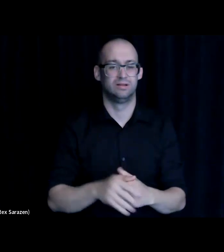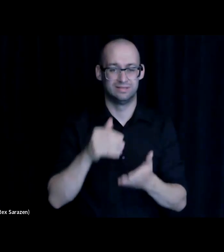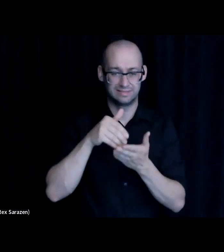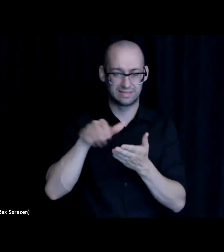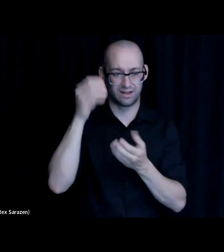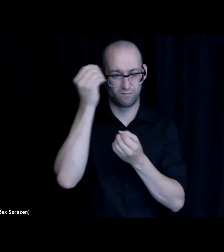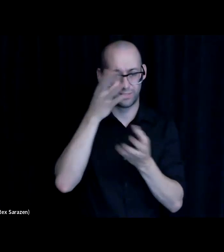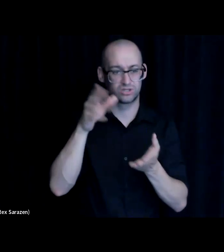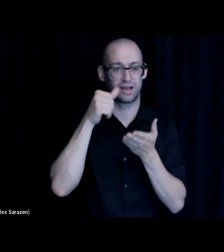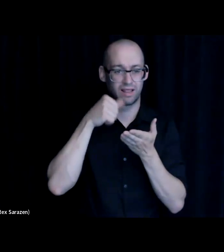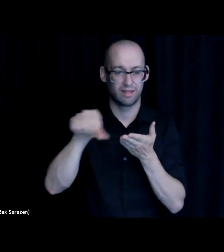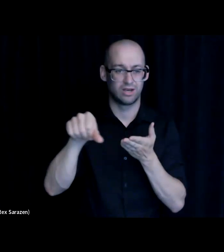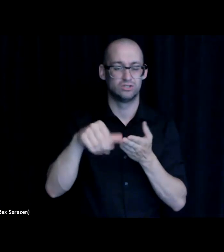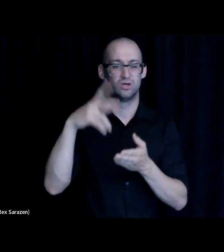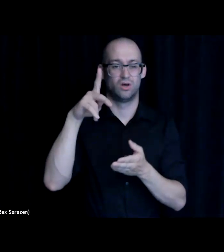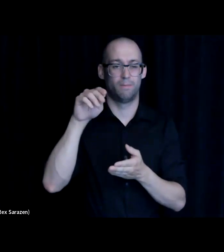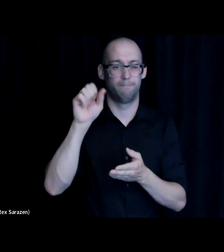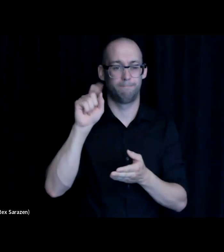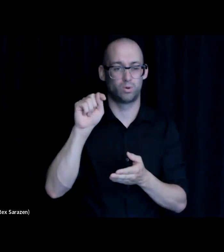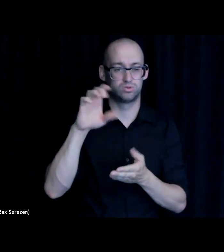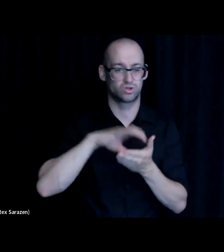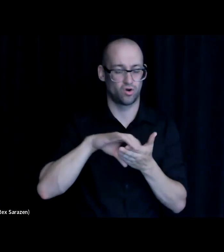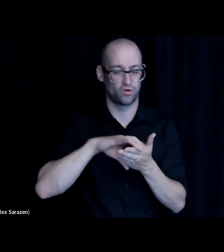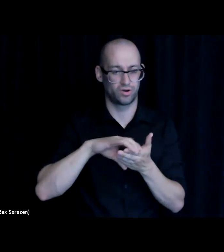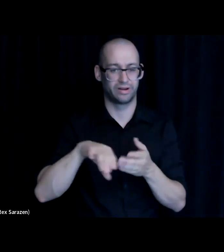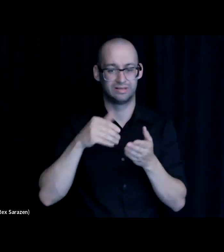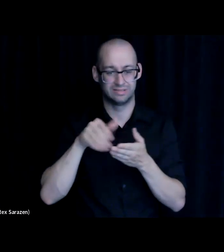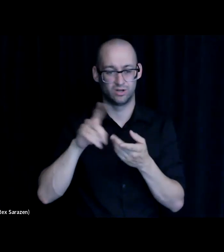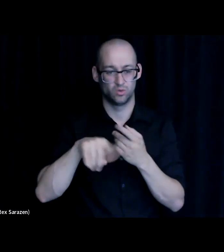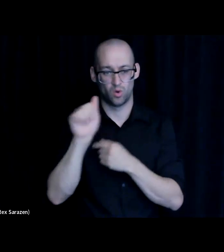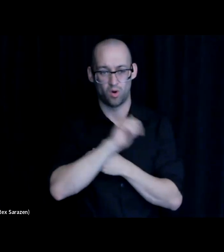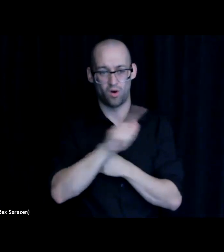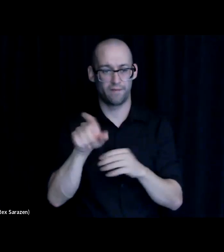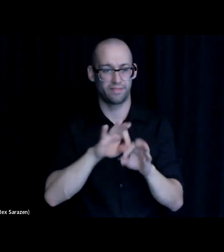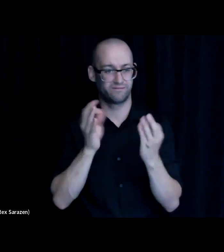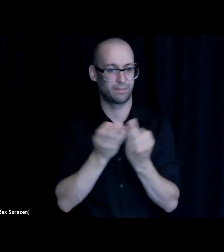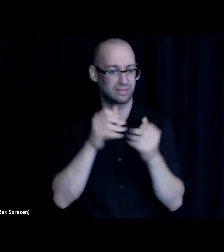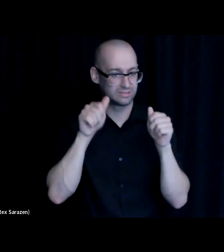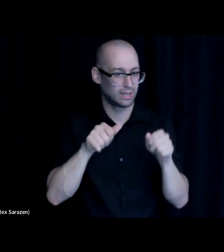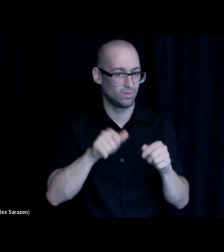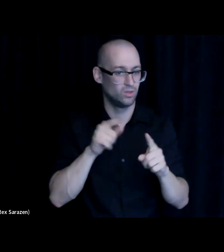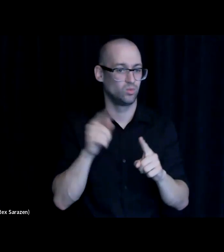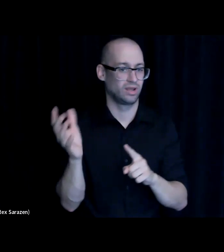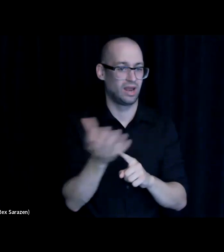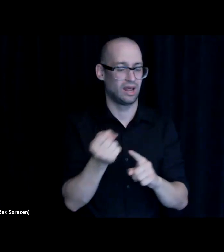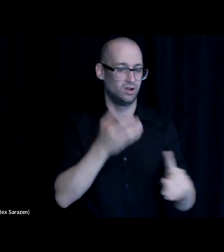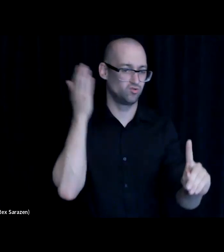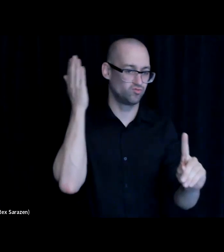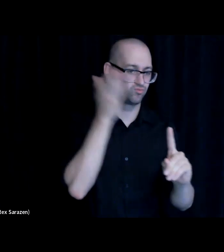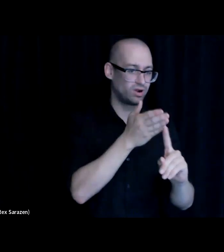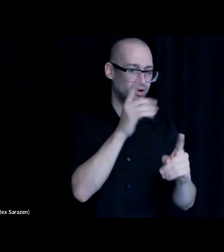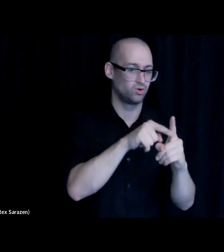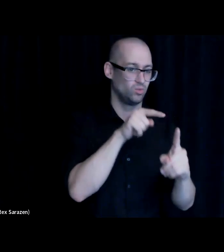and postcards to all of the eligible families direct to their homes. We